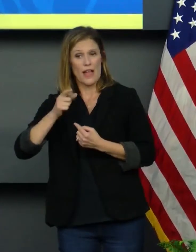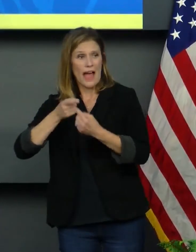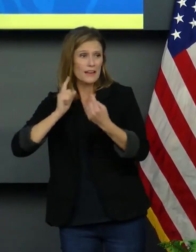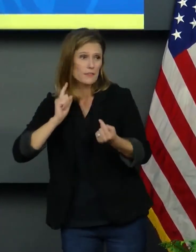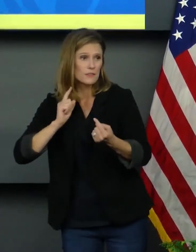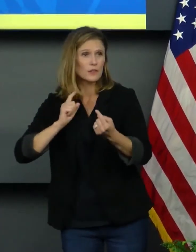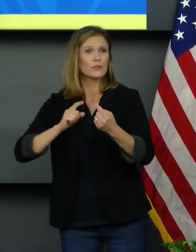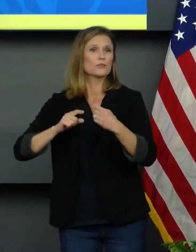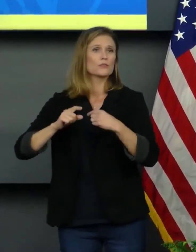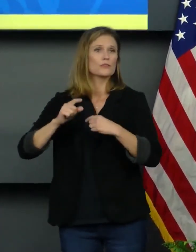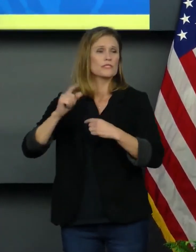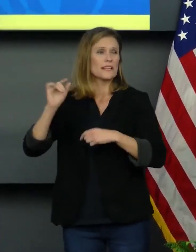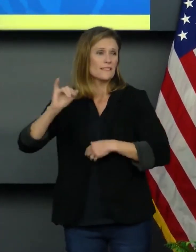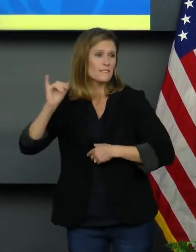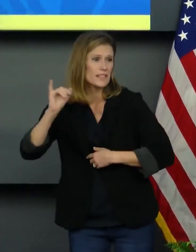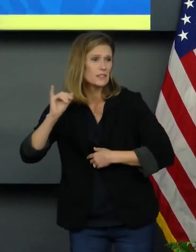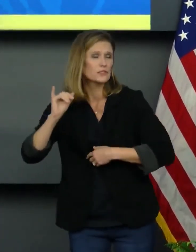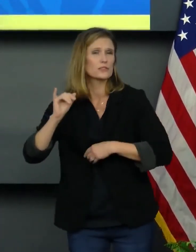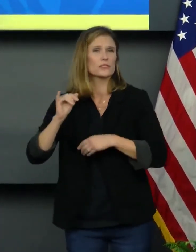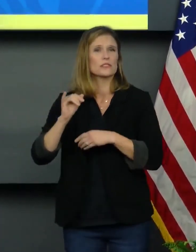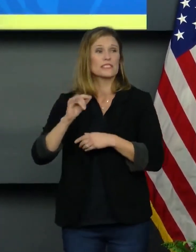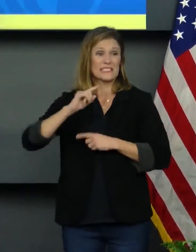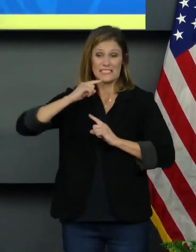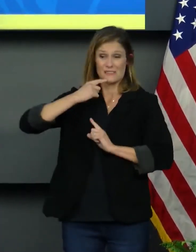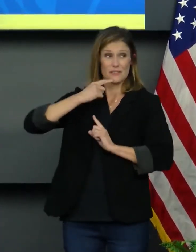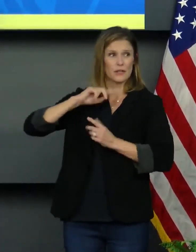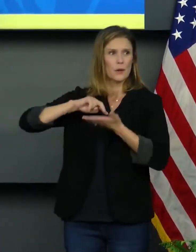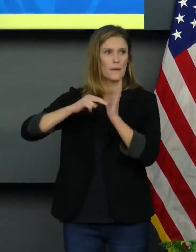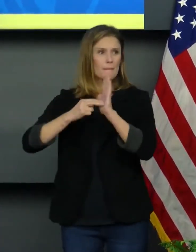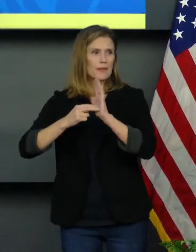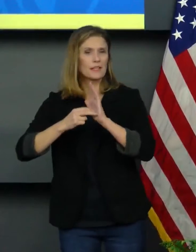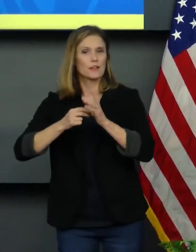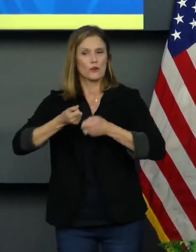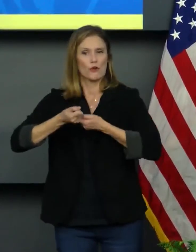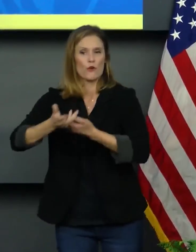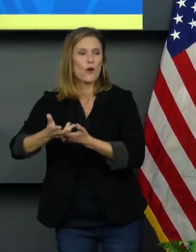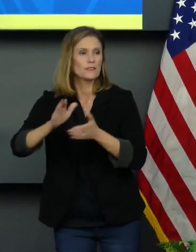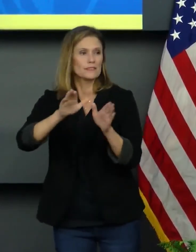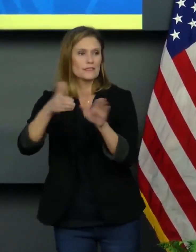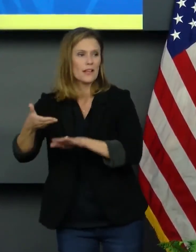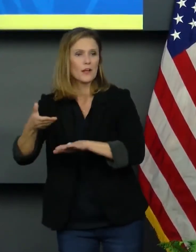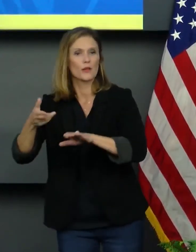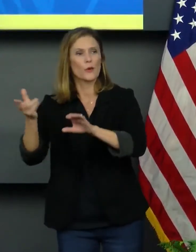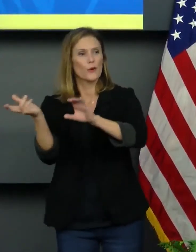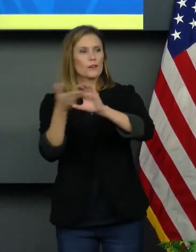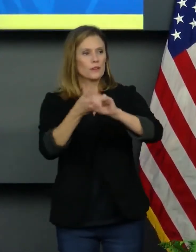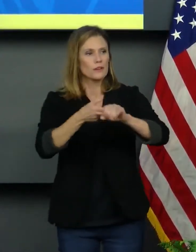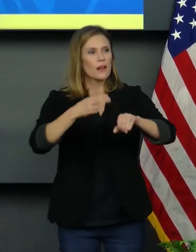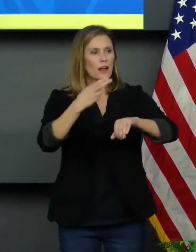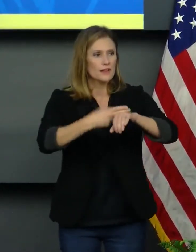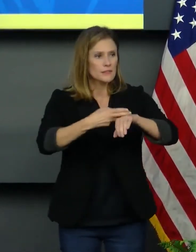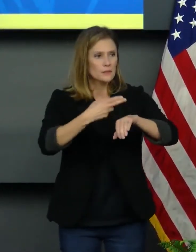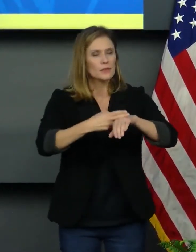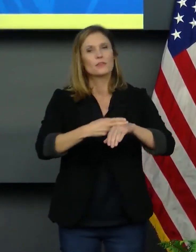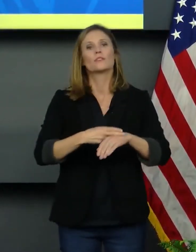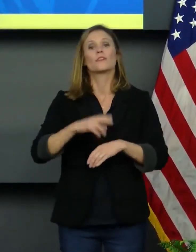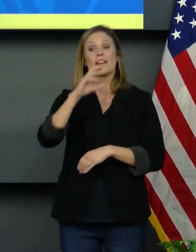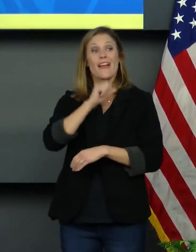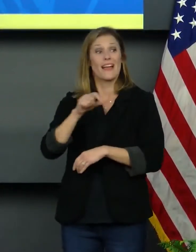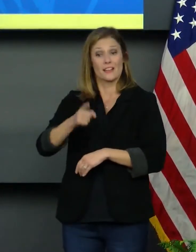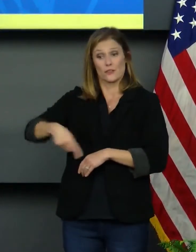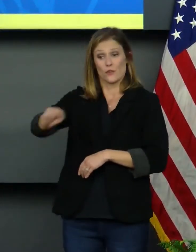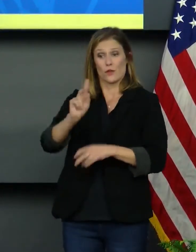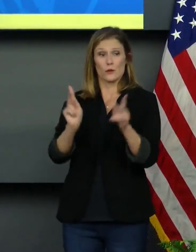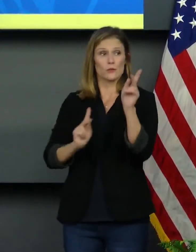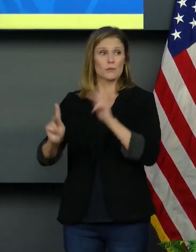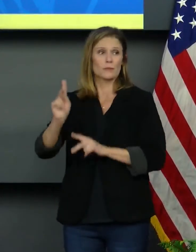severe breakthrough infections, and by severe I mean causing either death or hospitalization, the median age of those people